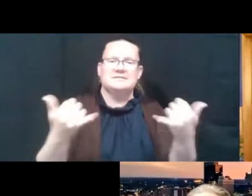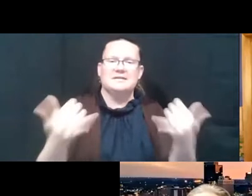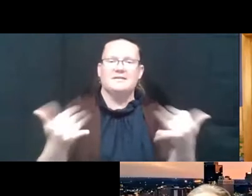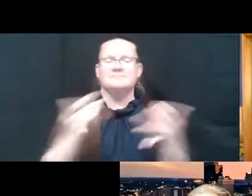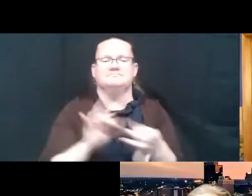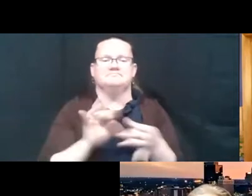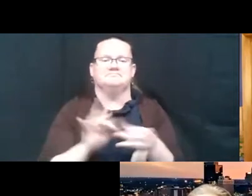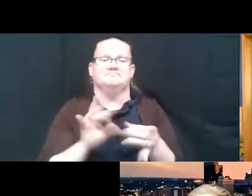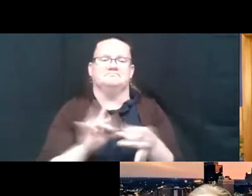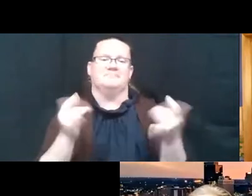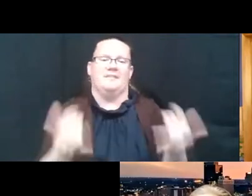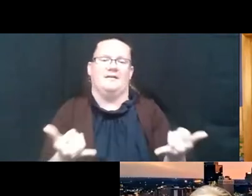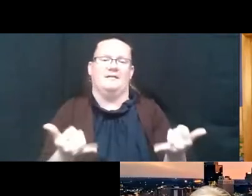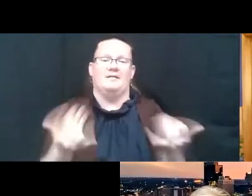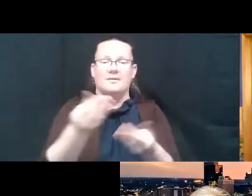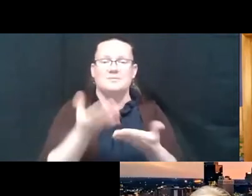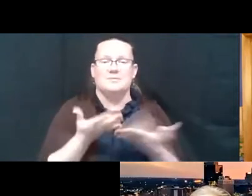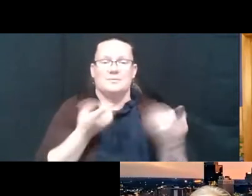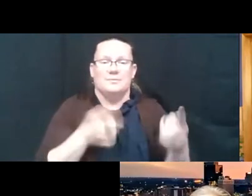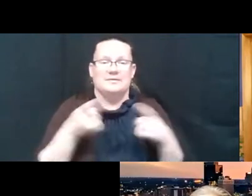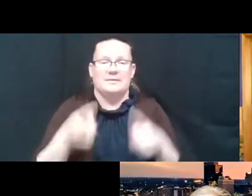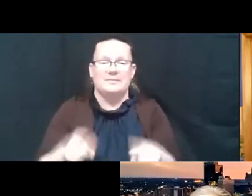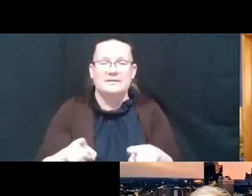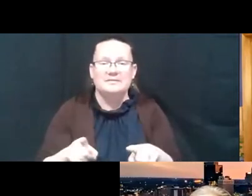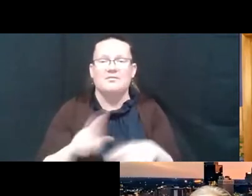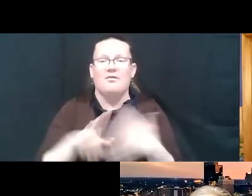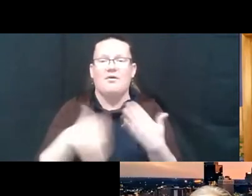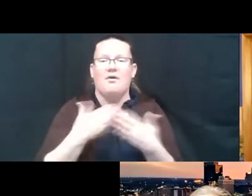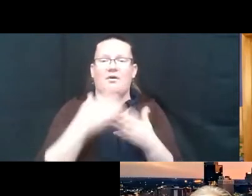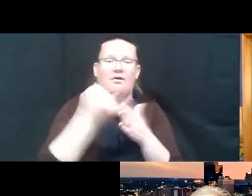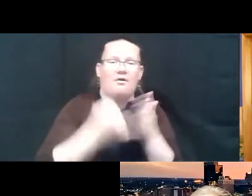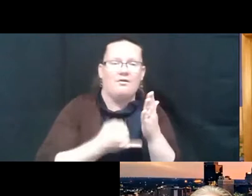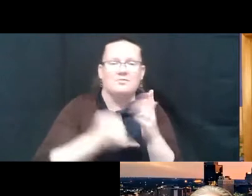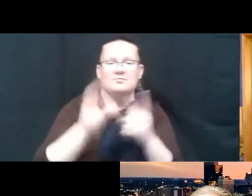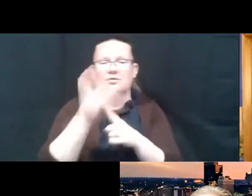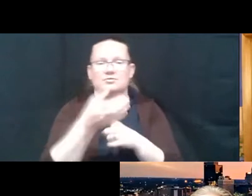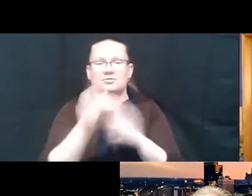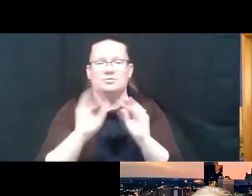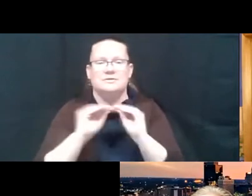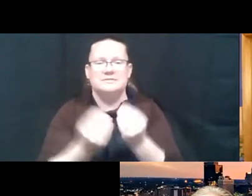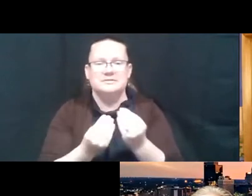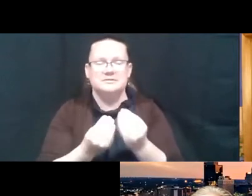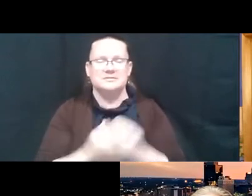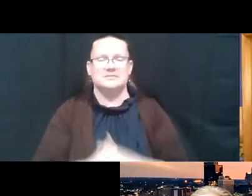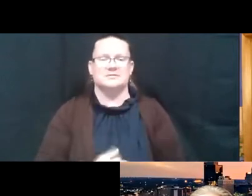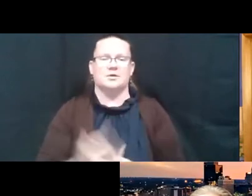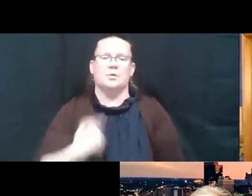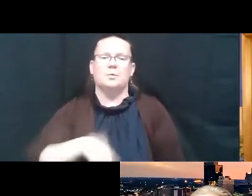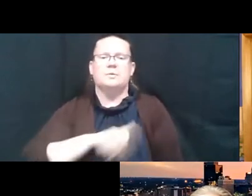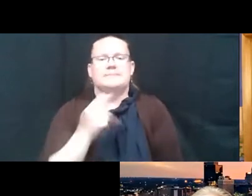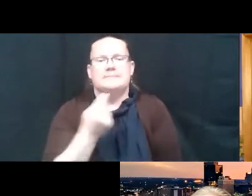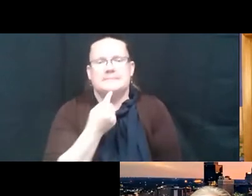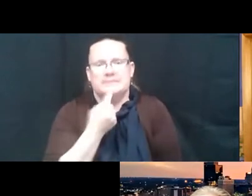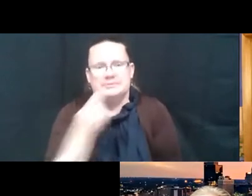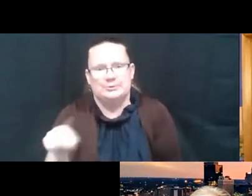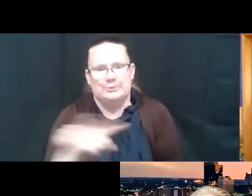letting us know what's going on behind the scenes at all of our arts and culture organizations. We miss you as much